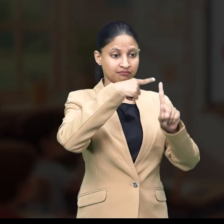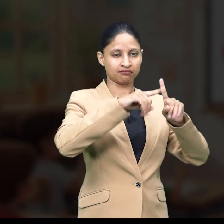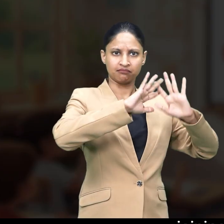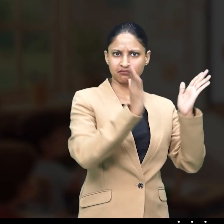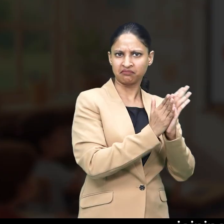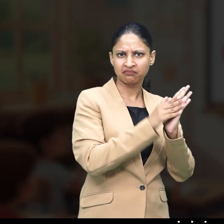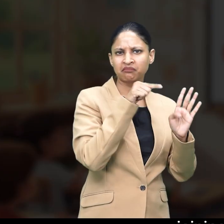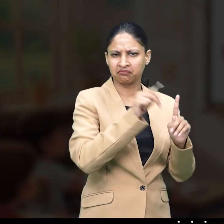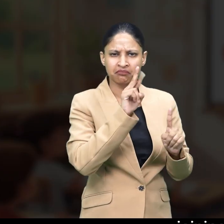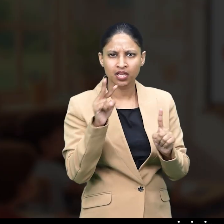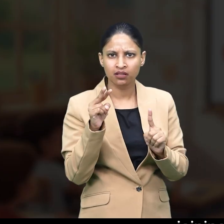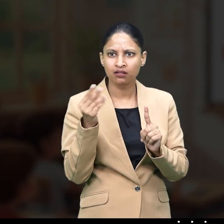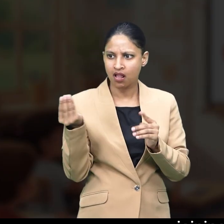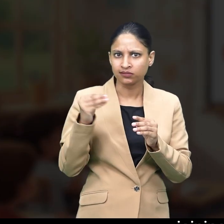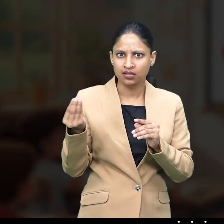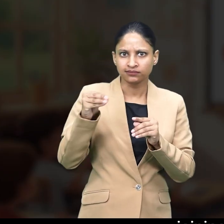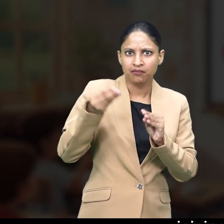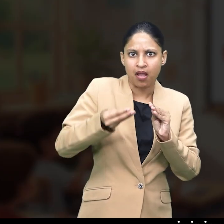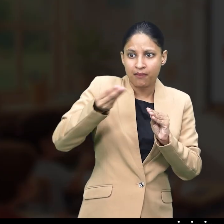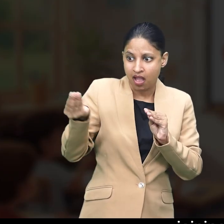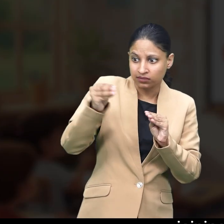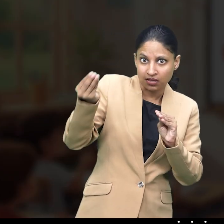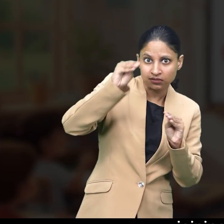Addition means joining numbers to find the total.